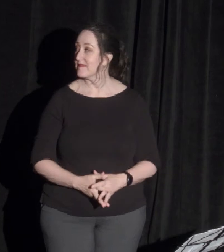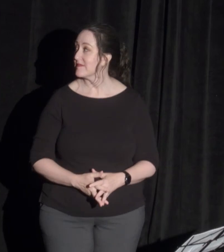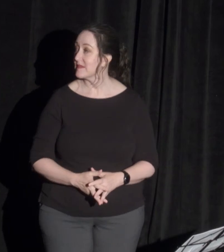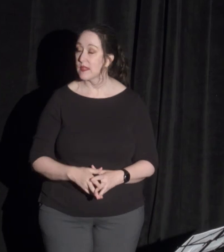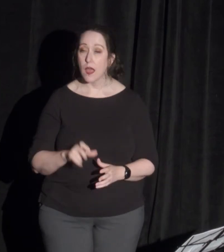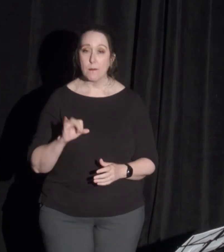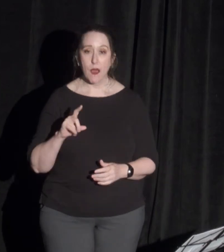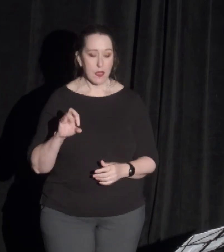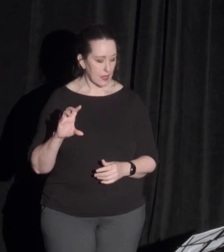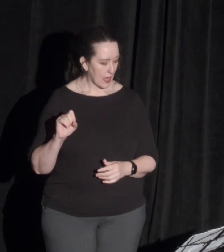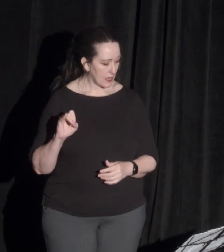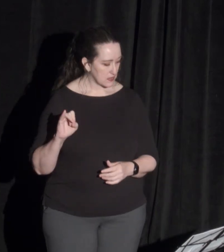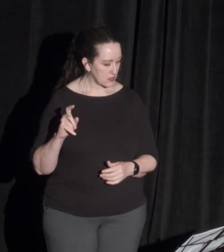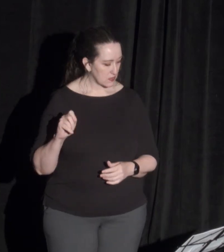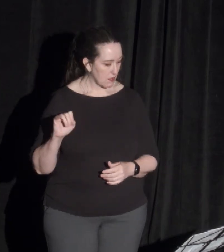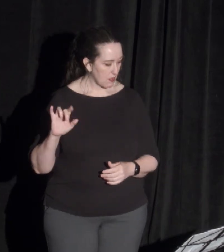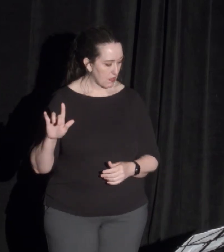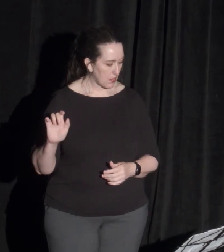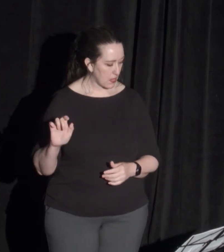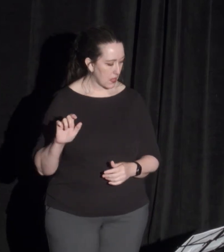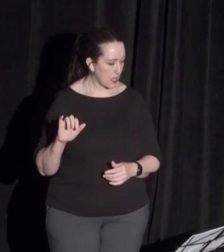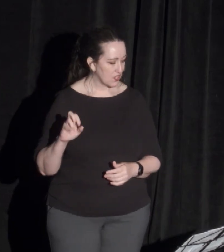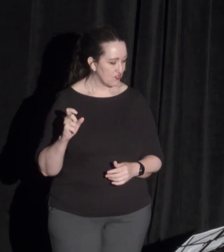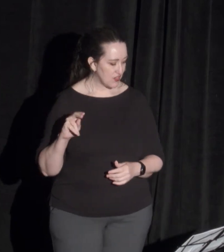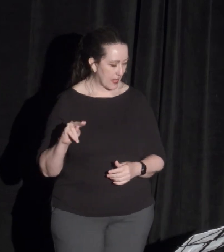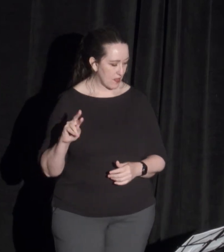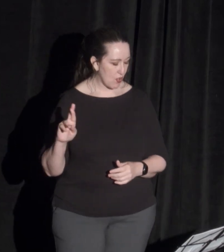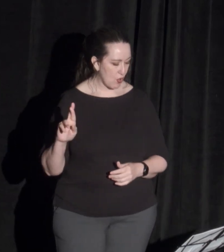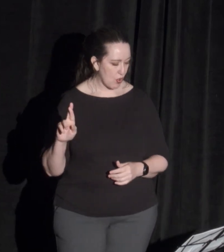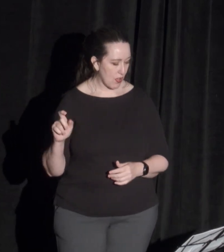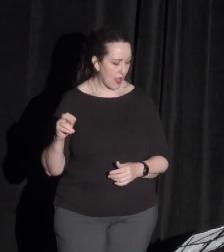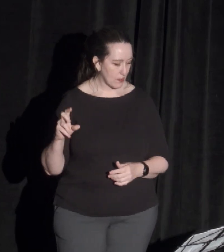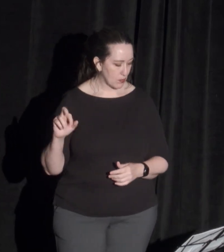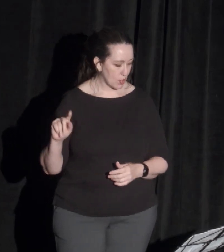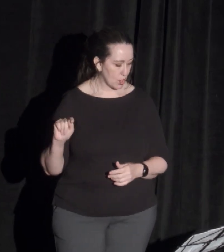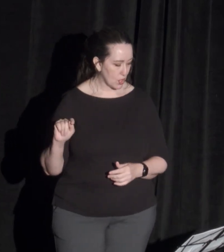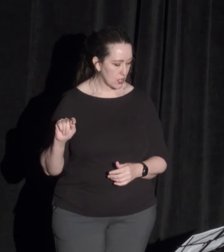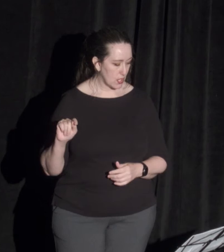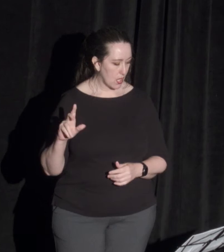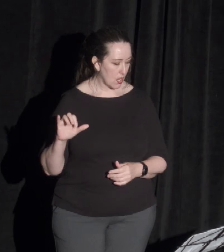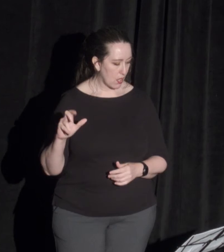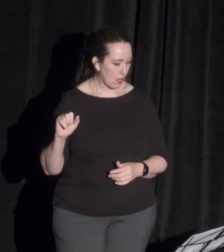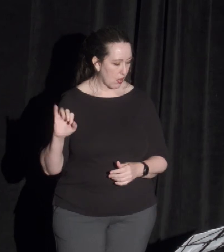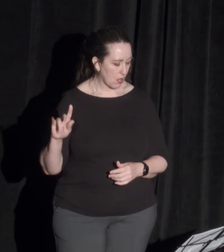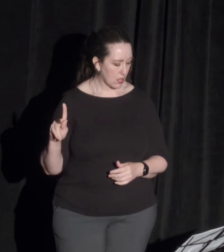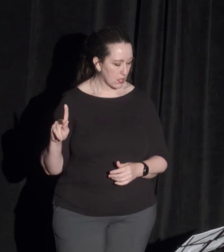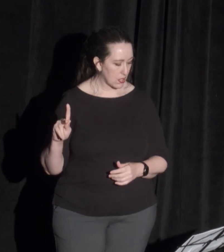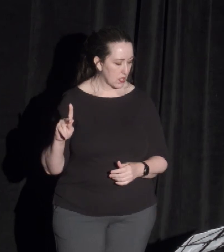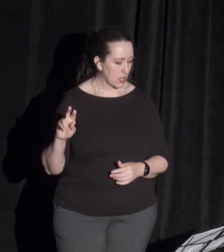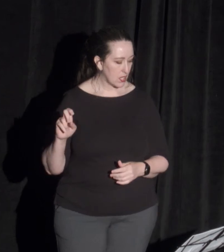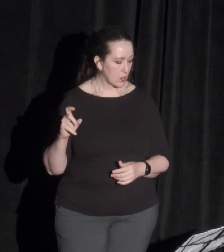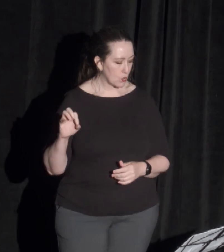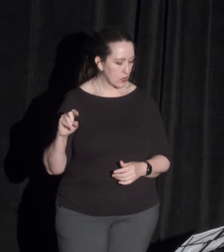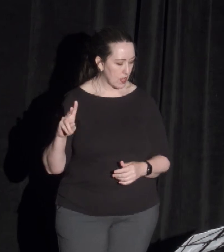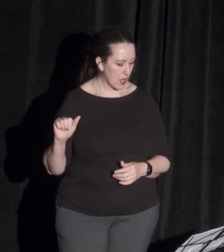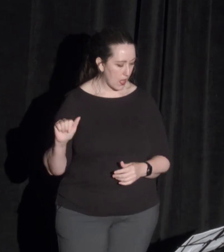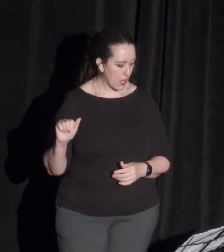Podcastle, co-editors Jen R. Albert, Sheree L. Clark, Shingai and Jerry Kungunda, Eleanor R.